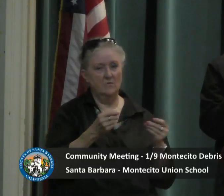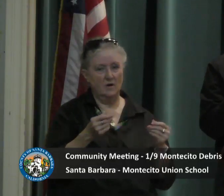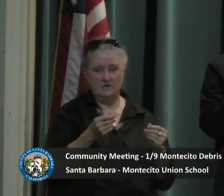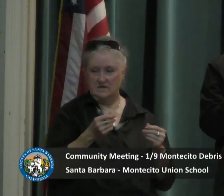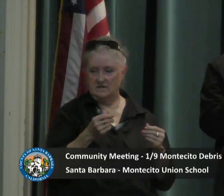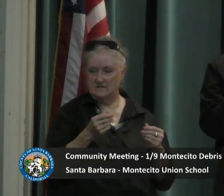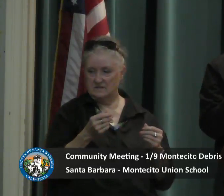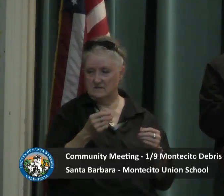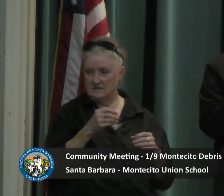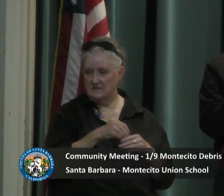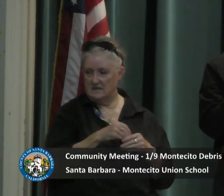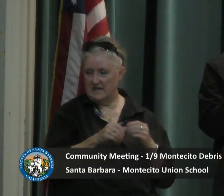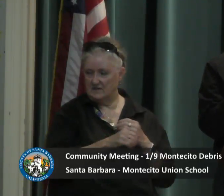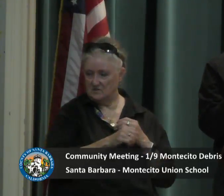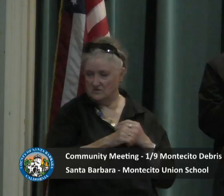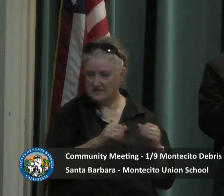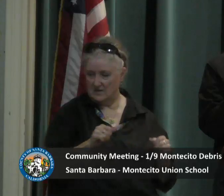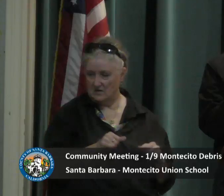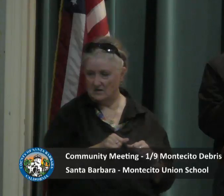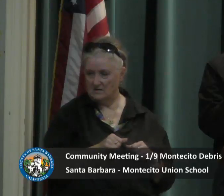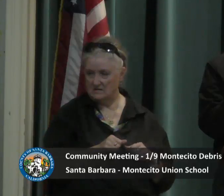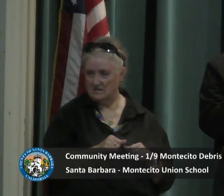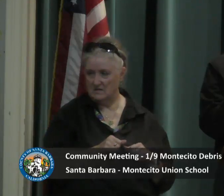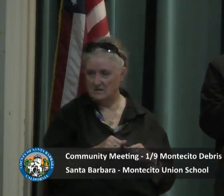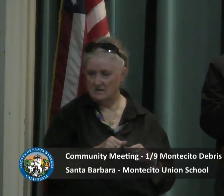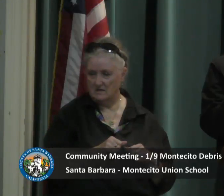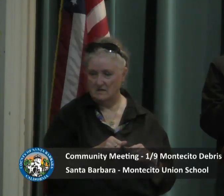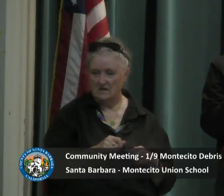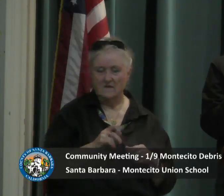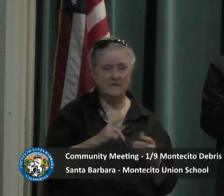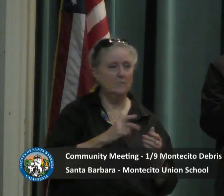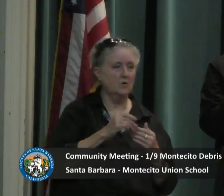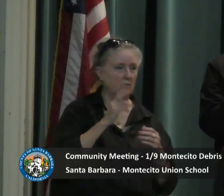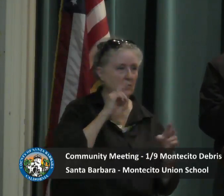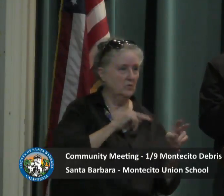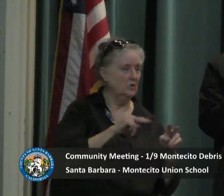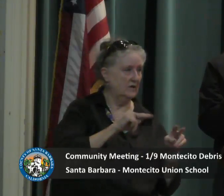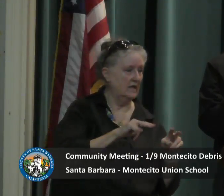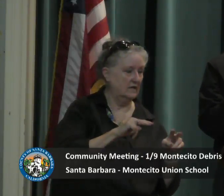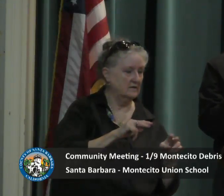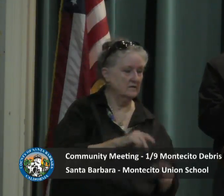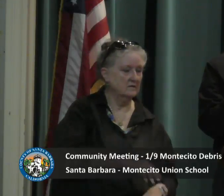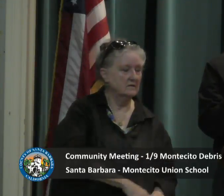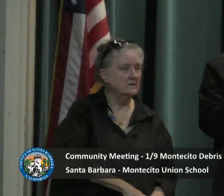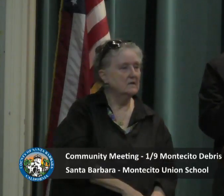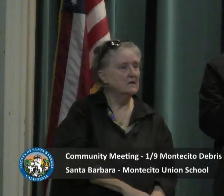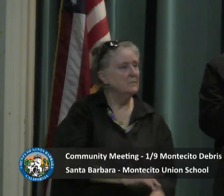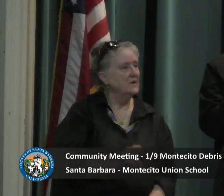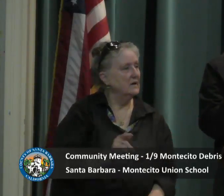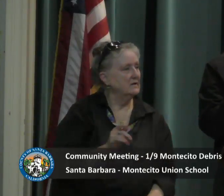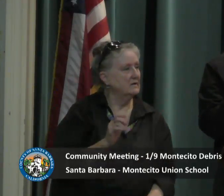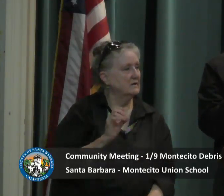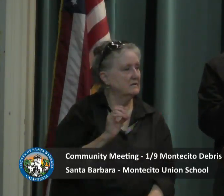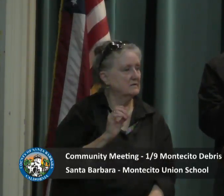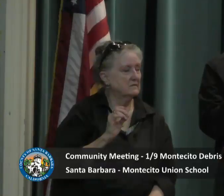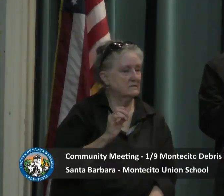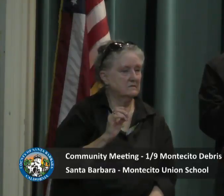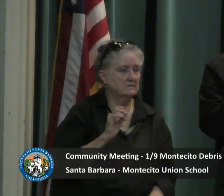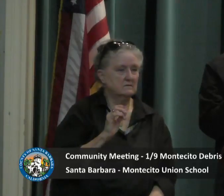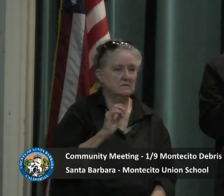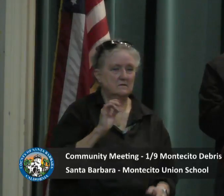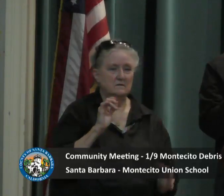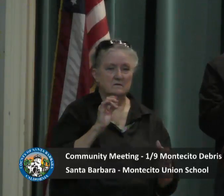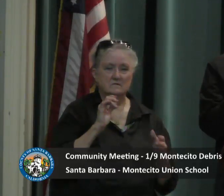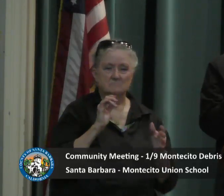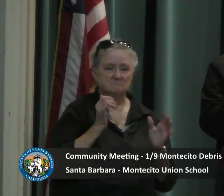properties in hazardous areas. And that certainly is a program that we will look at. But in no case will